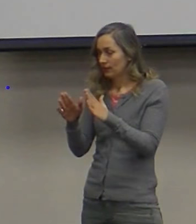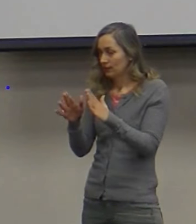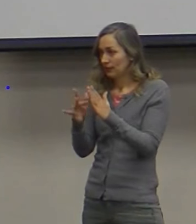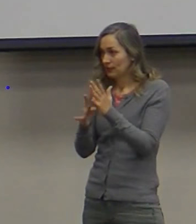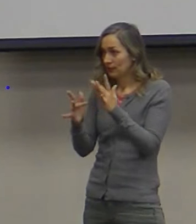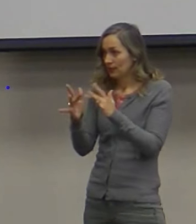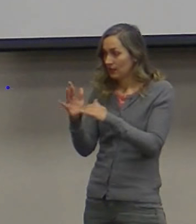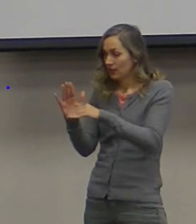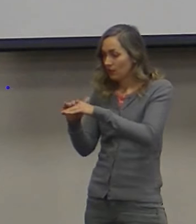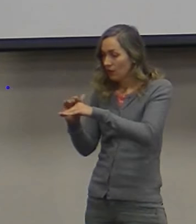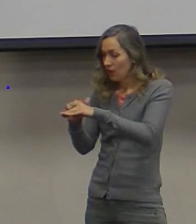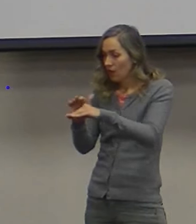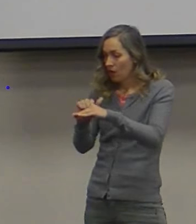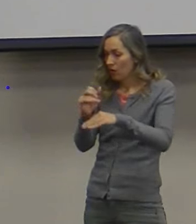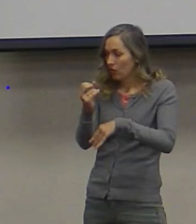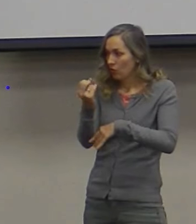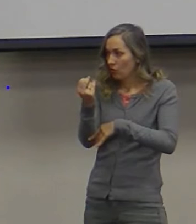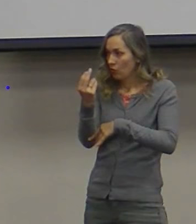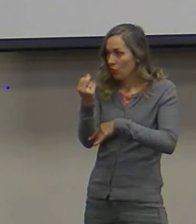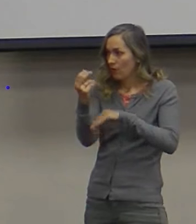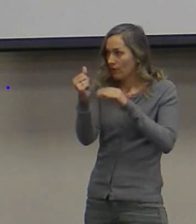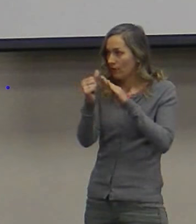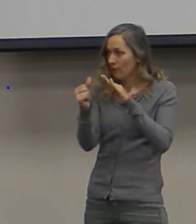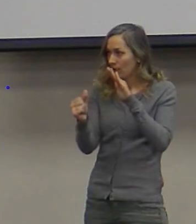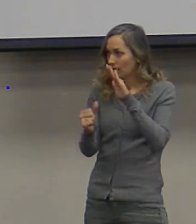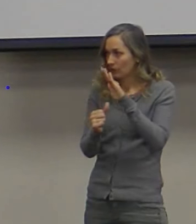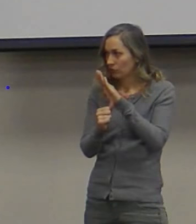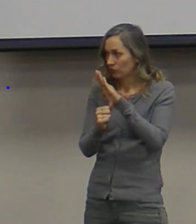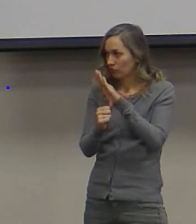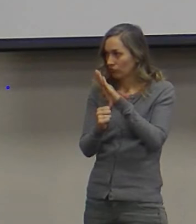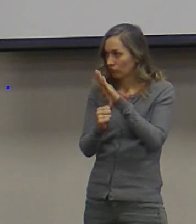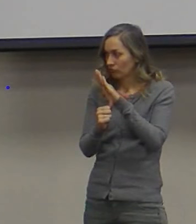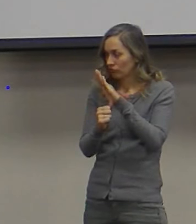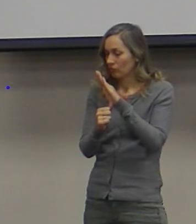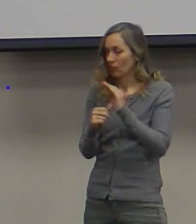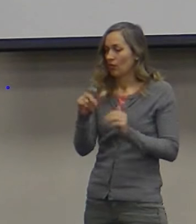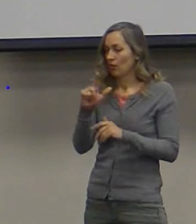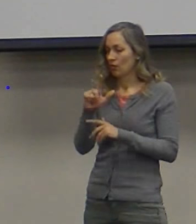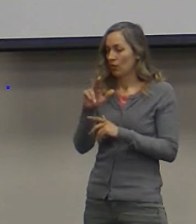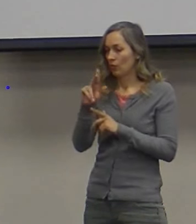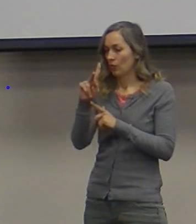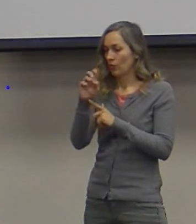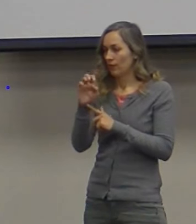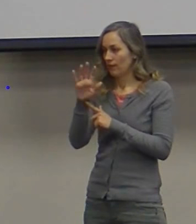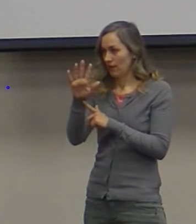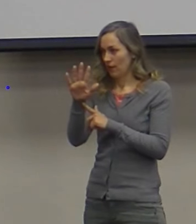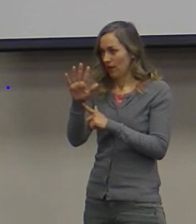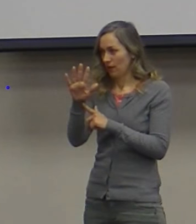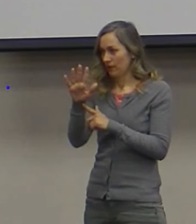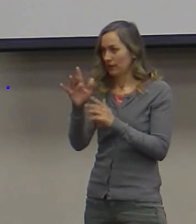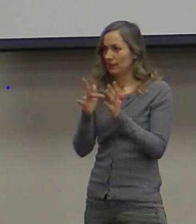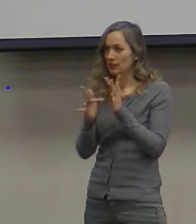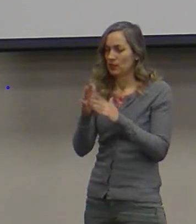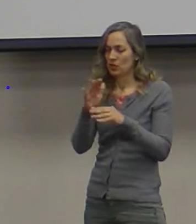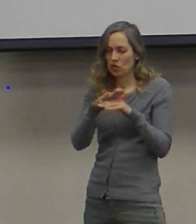one, and then many more. In Luke chapter 5, Jesus calls his first disciples. He says, "Follow me and I will